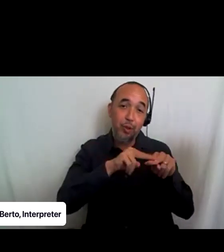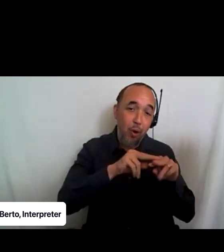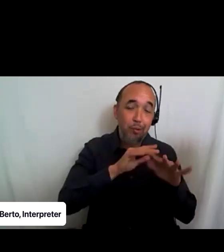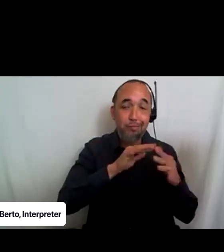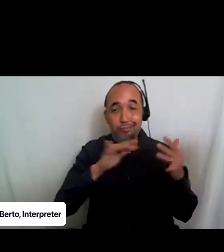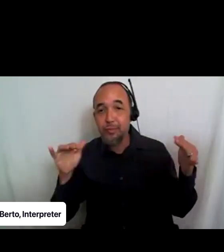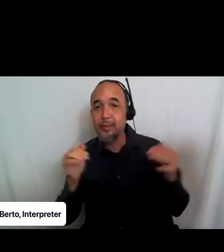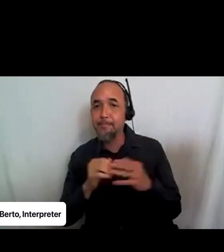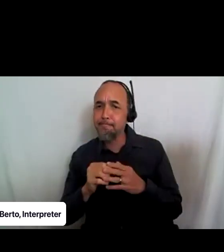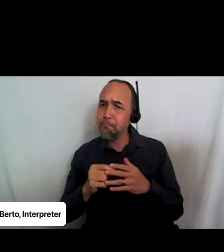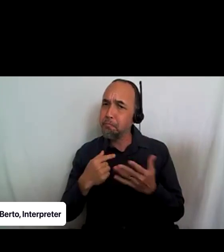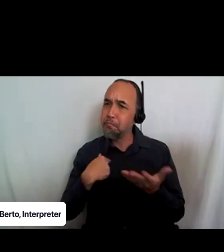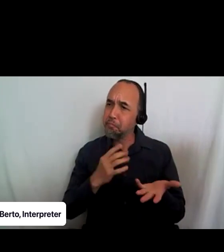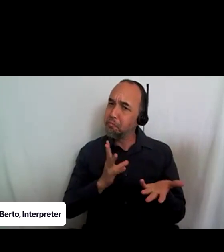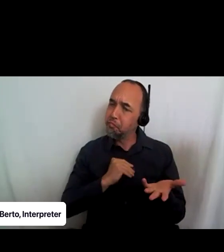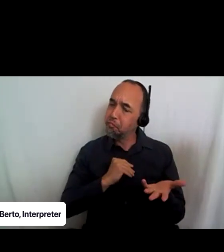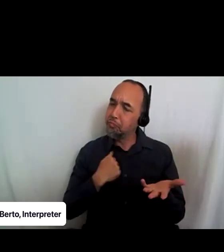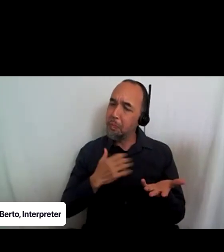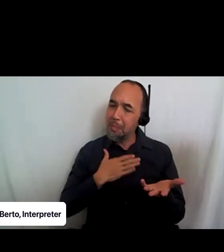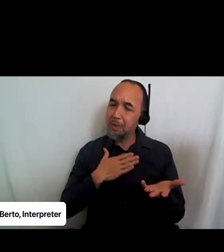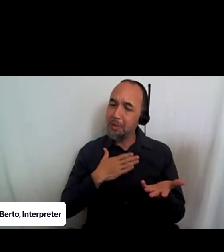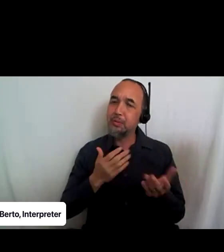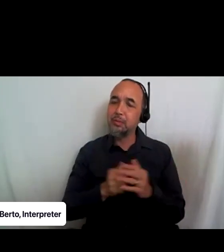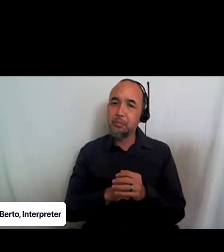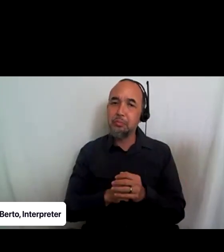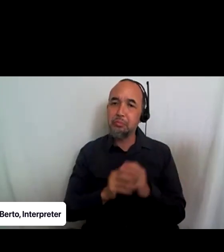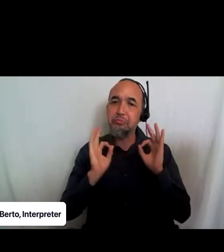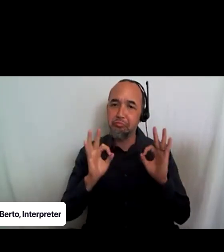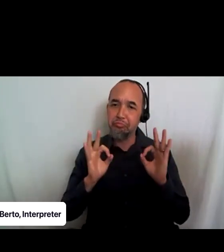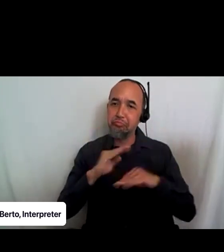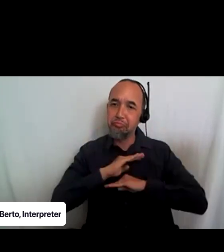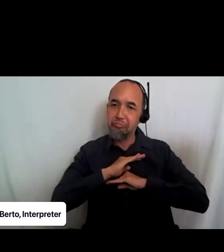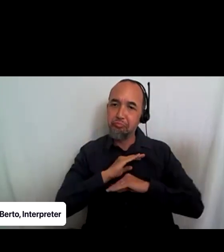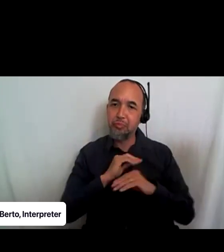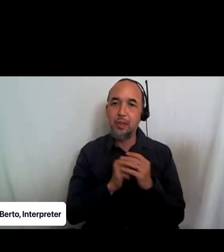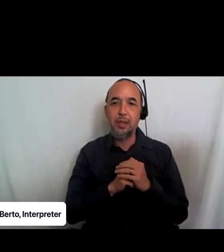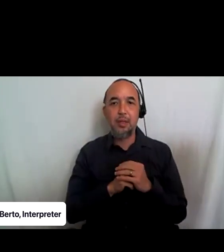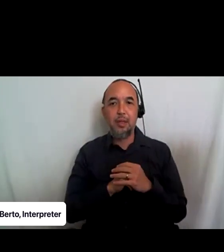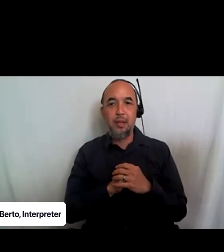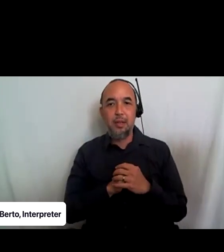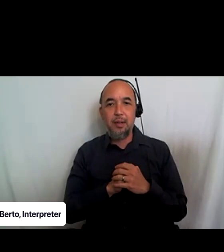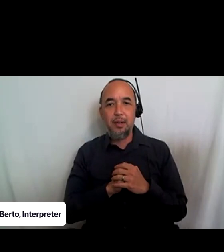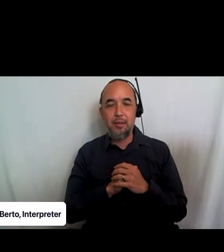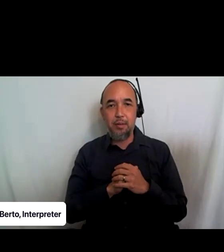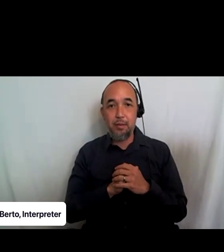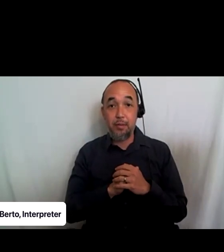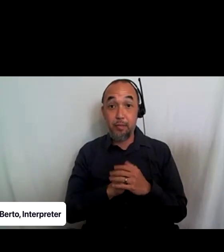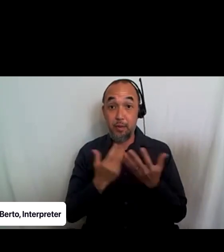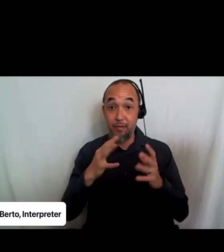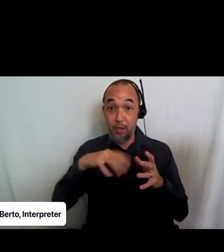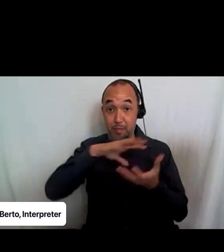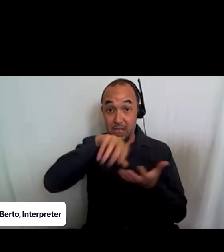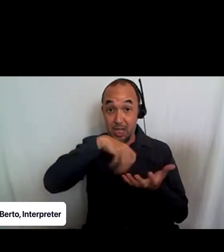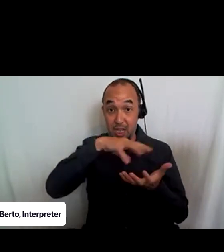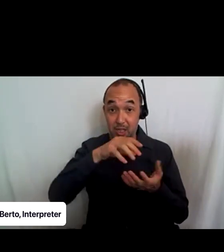I'm happy with my saltiness. I'm happy with it at all. Um, Once it's all added together, turn